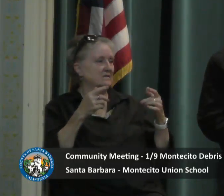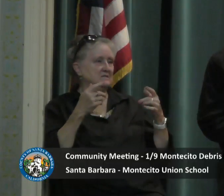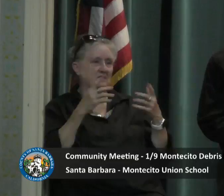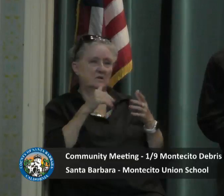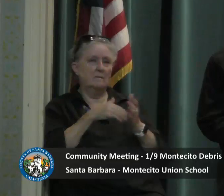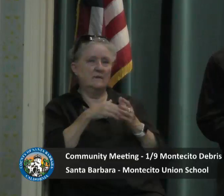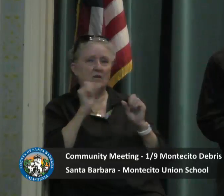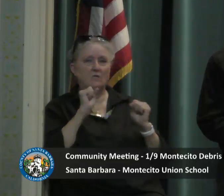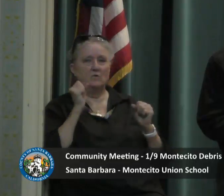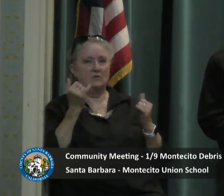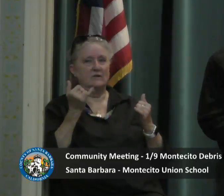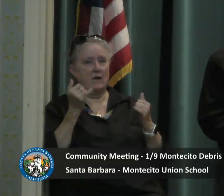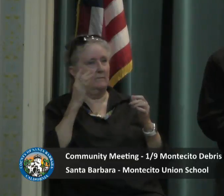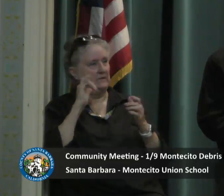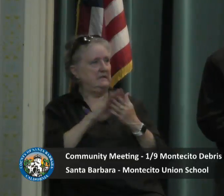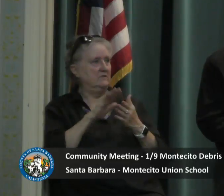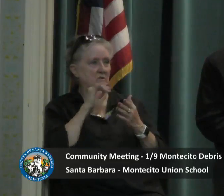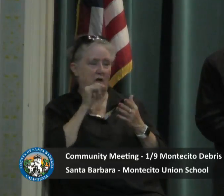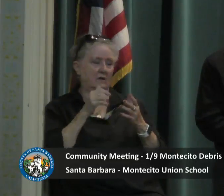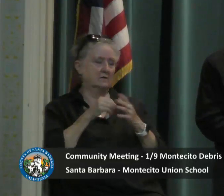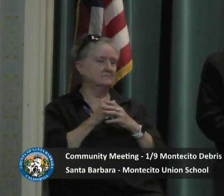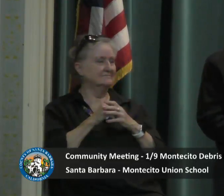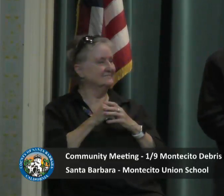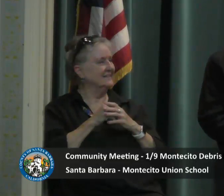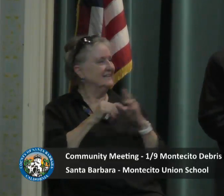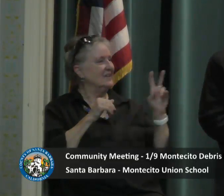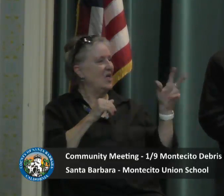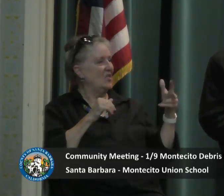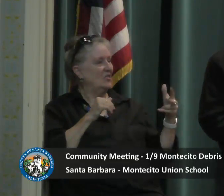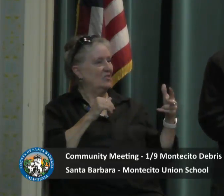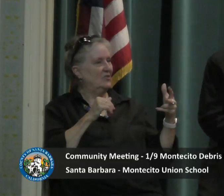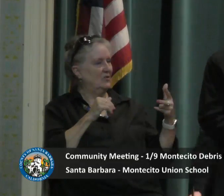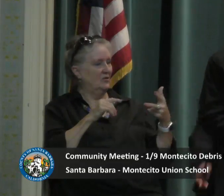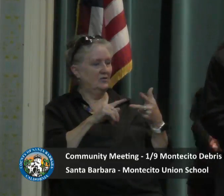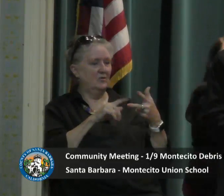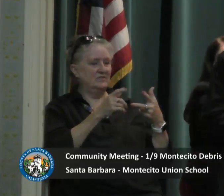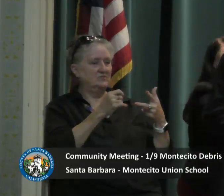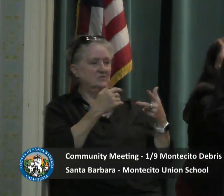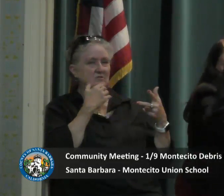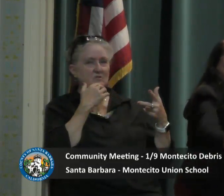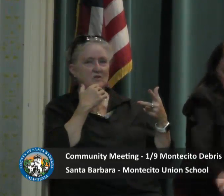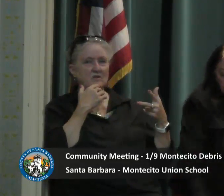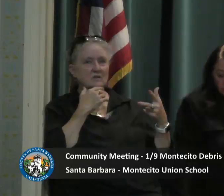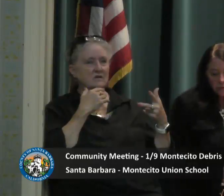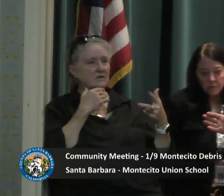winter right now, believe it or not. The third question is a very good question.